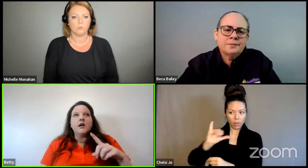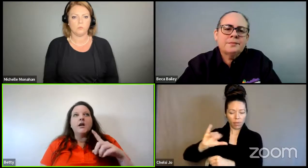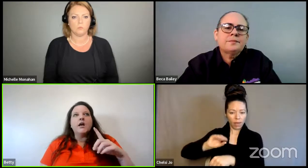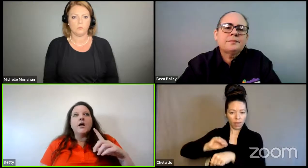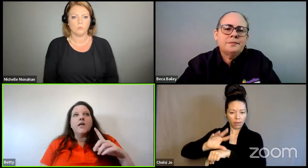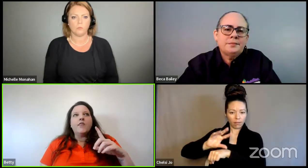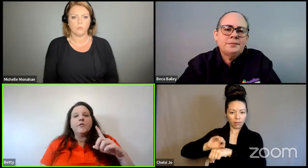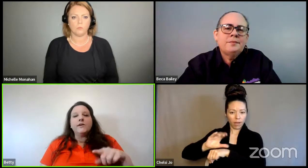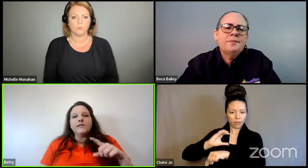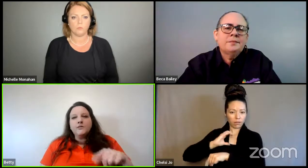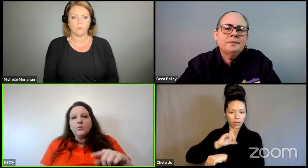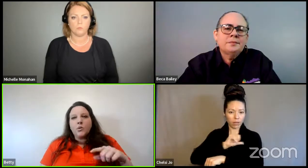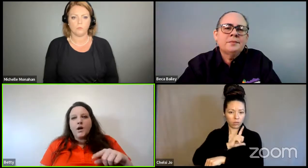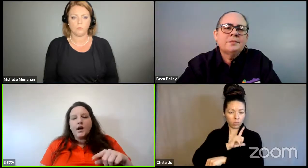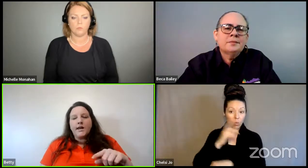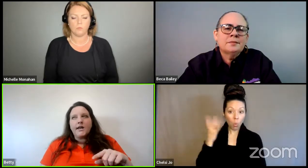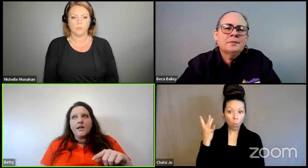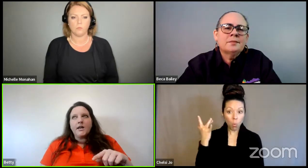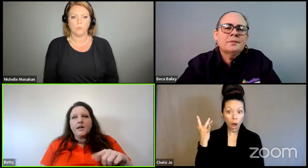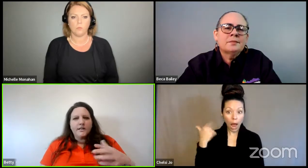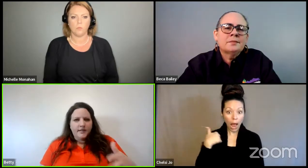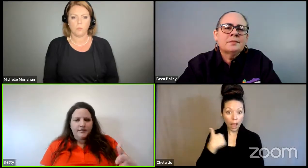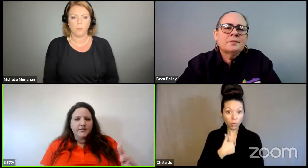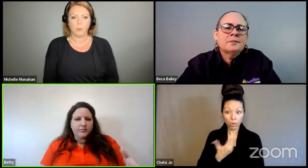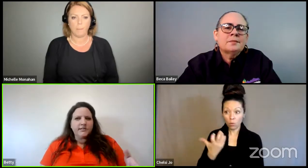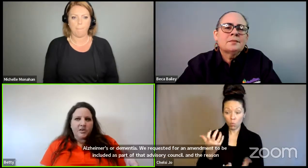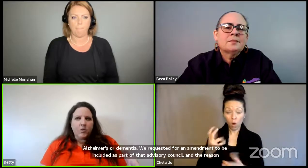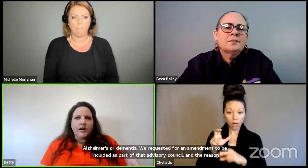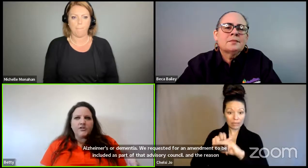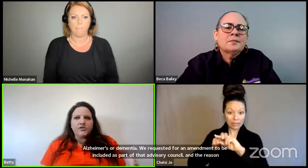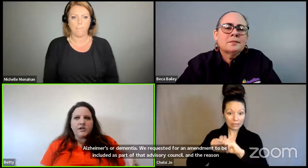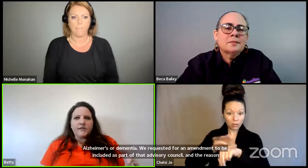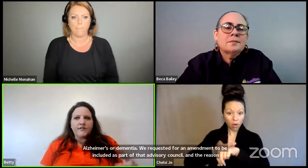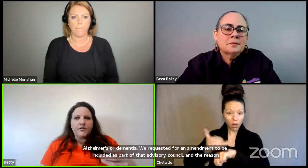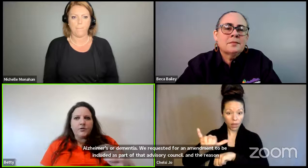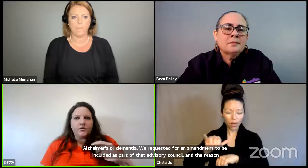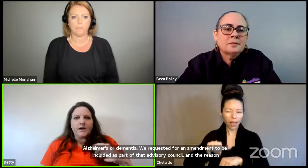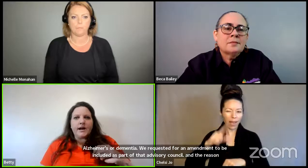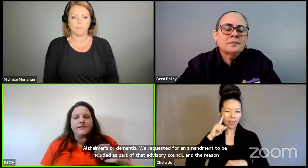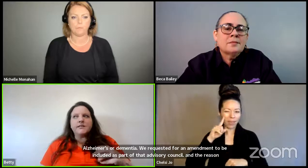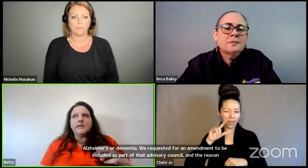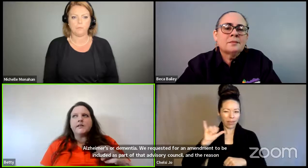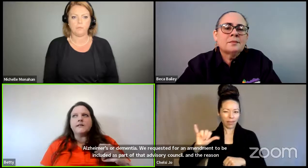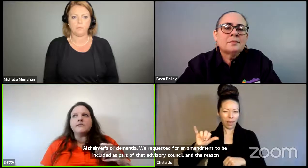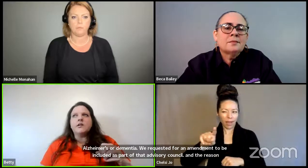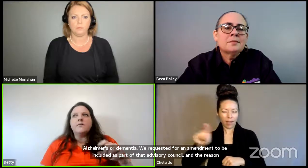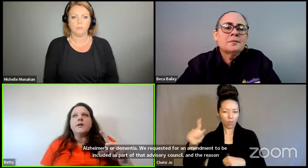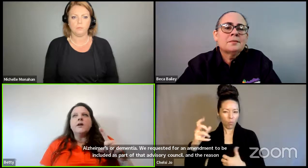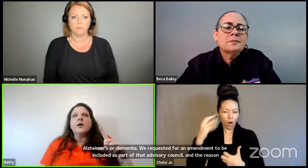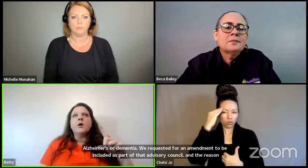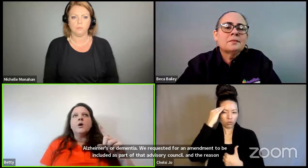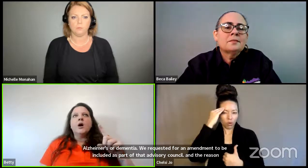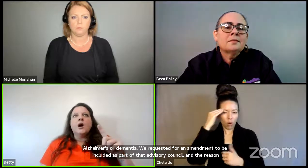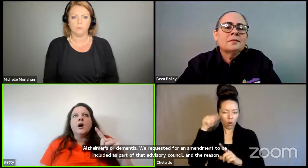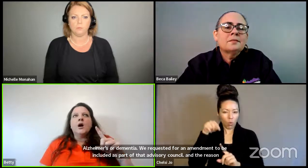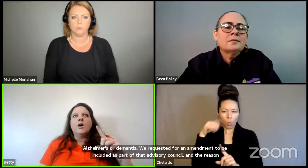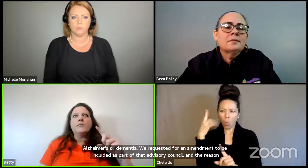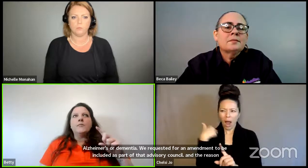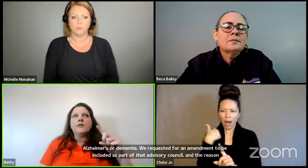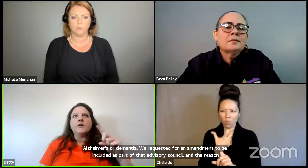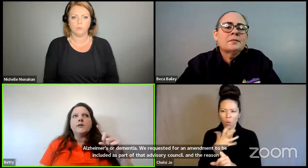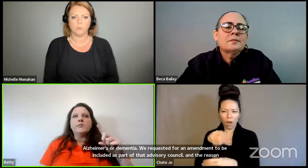council. And the reason why, and I think this was the question that folks were asking, is